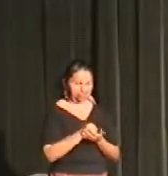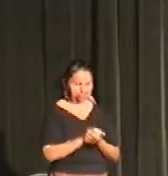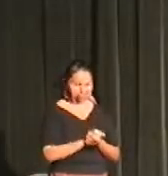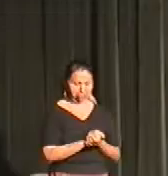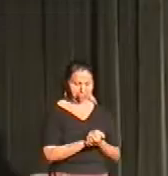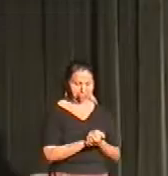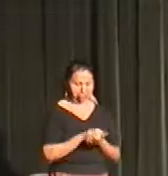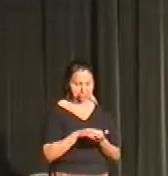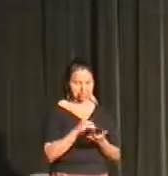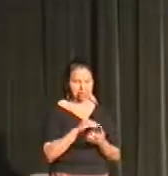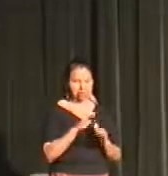better treasurer.